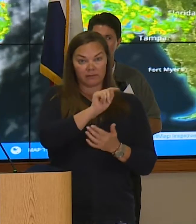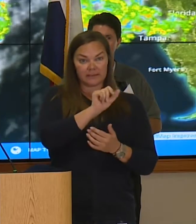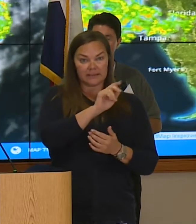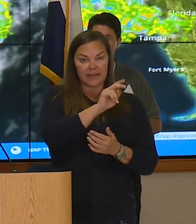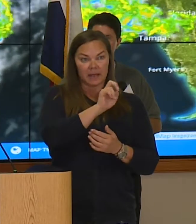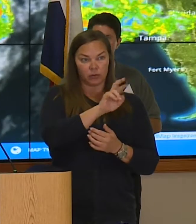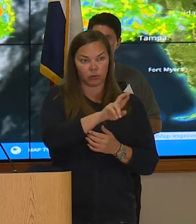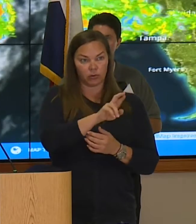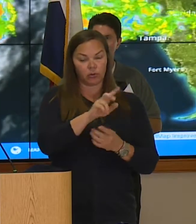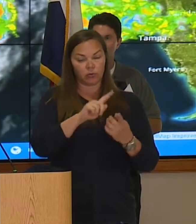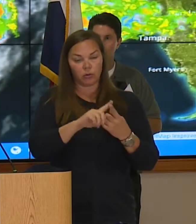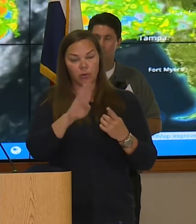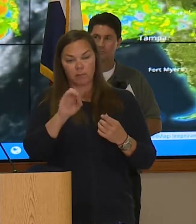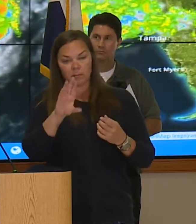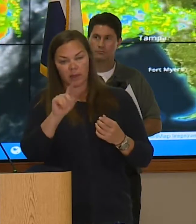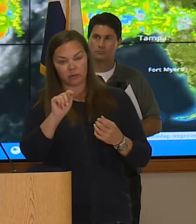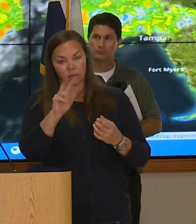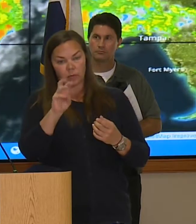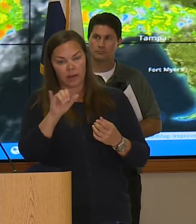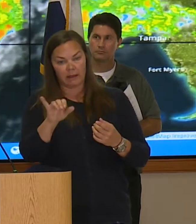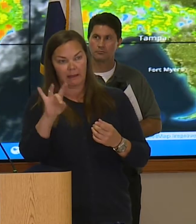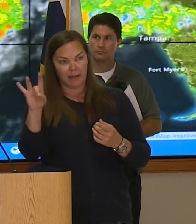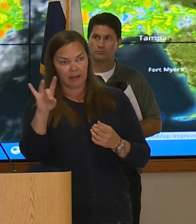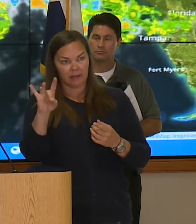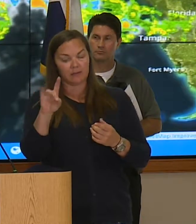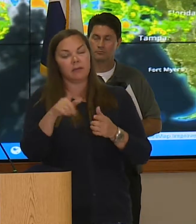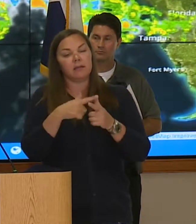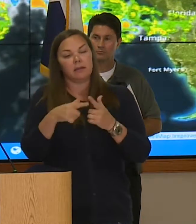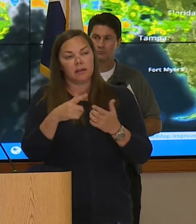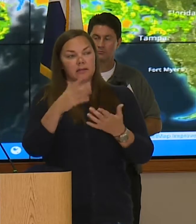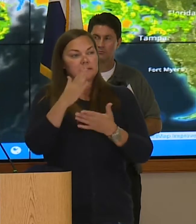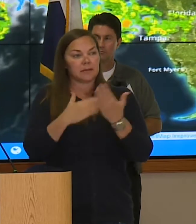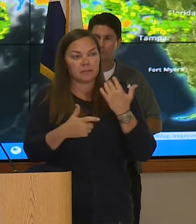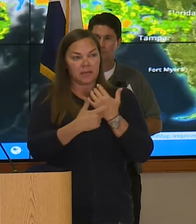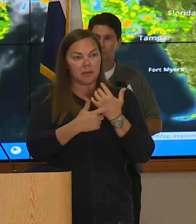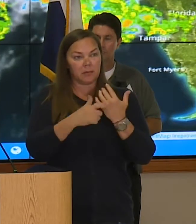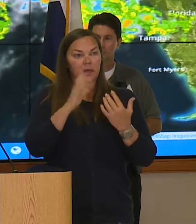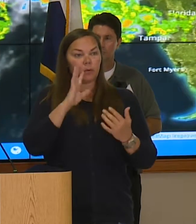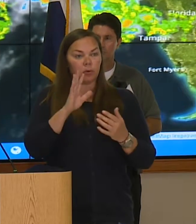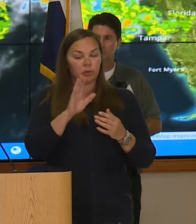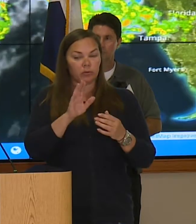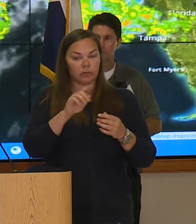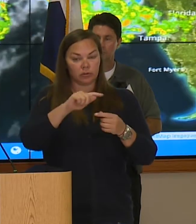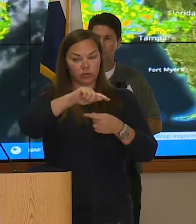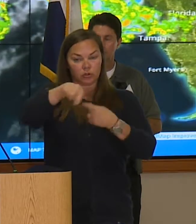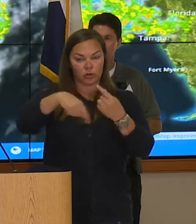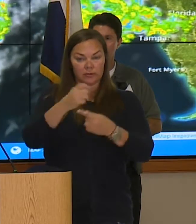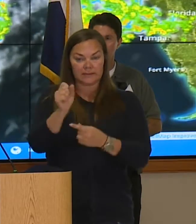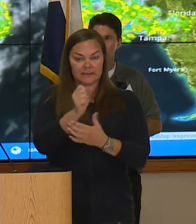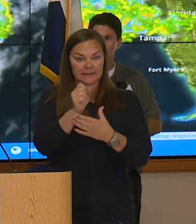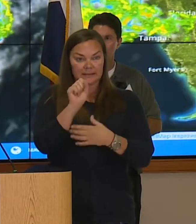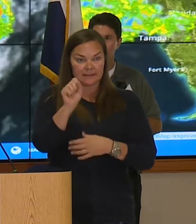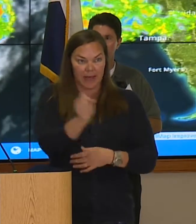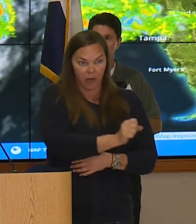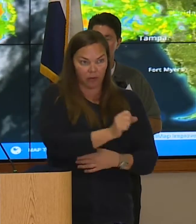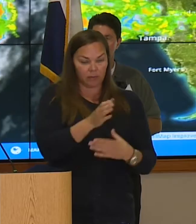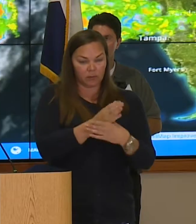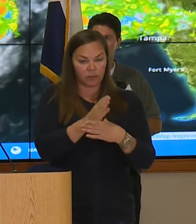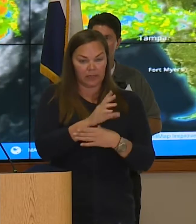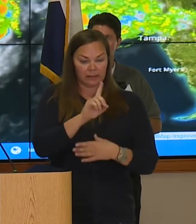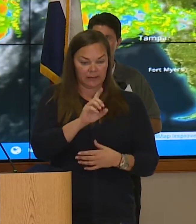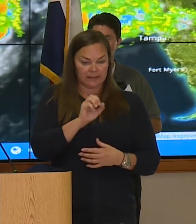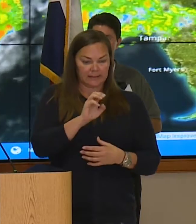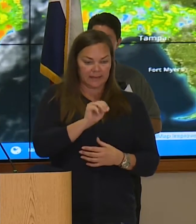8. And then it is eventually going to, in some fashion, turn south between the dam and the